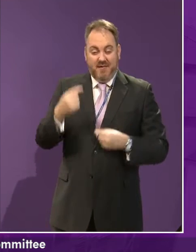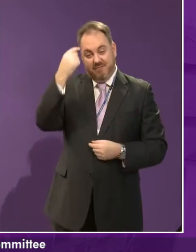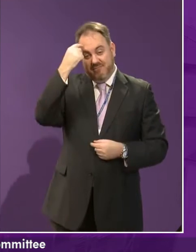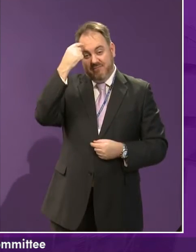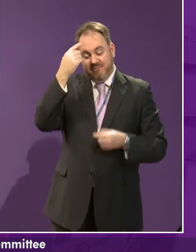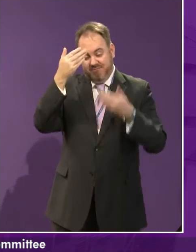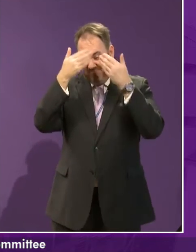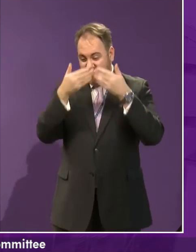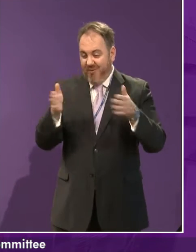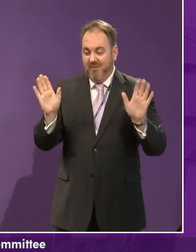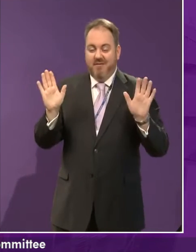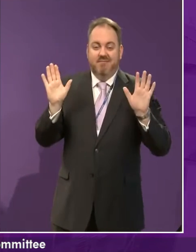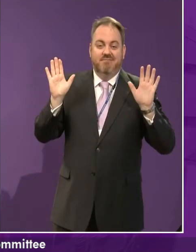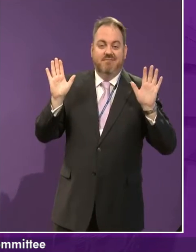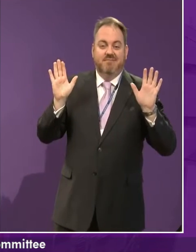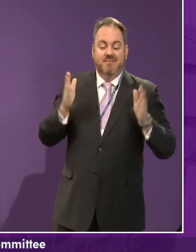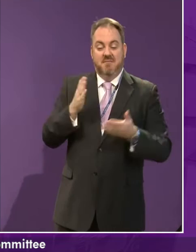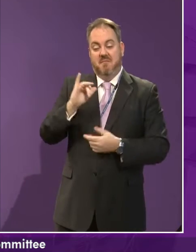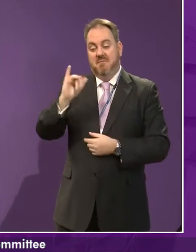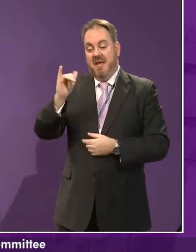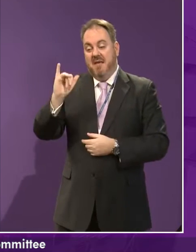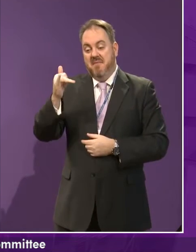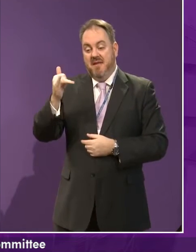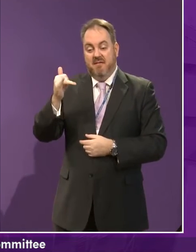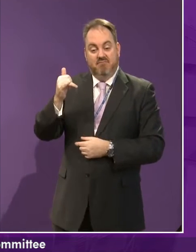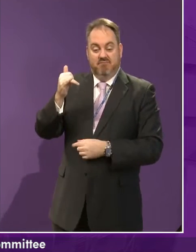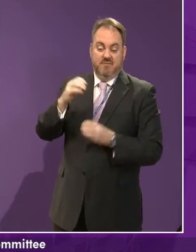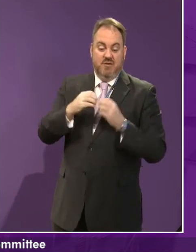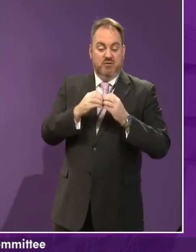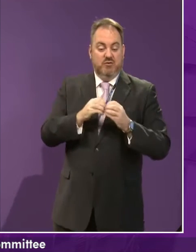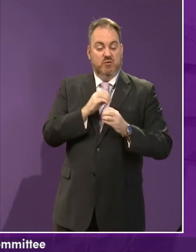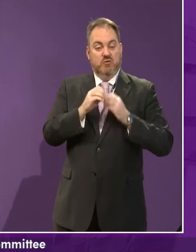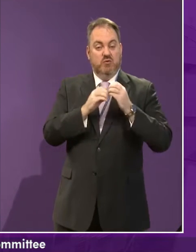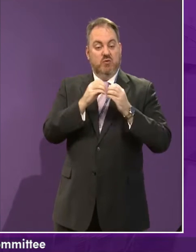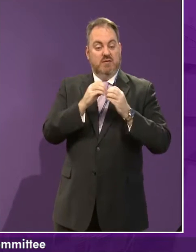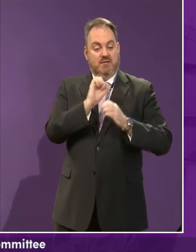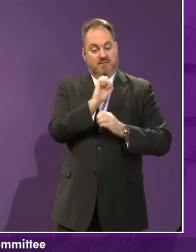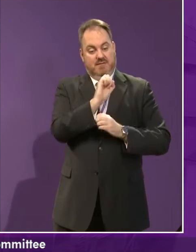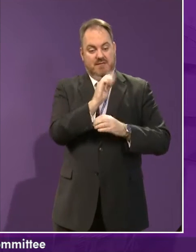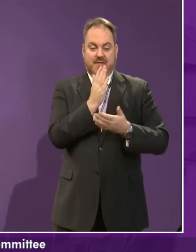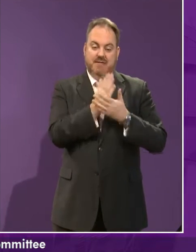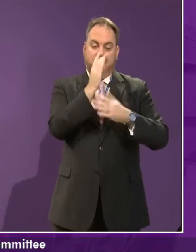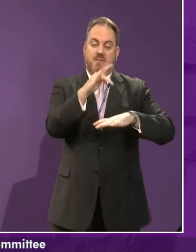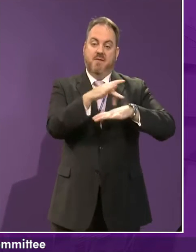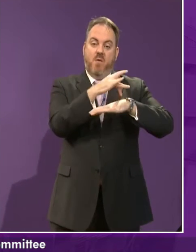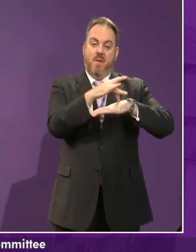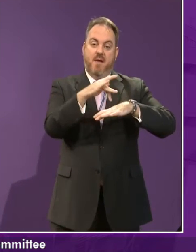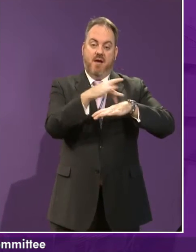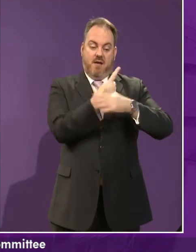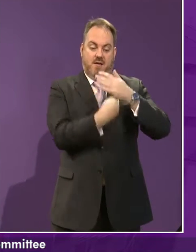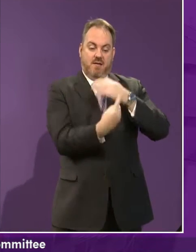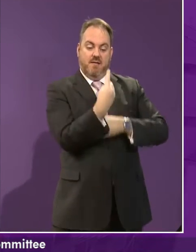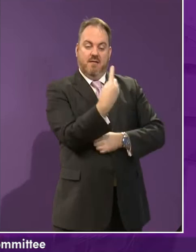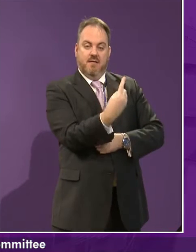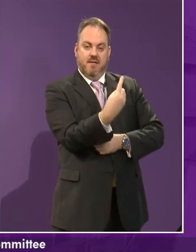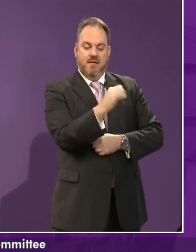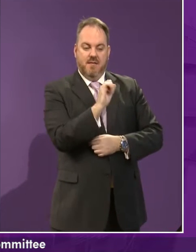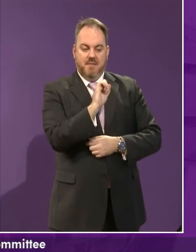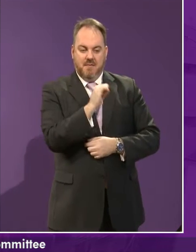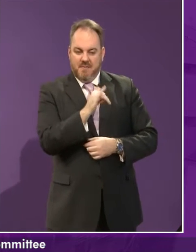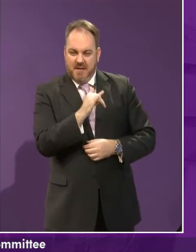other ways. If a student, for example, from the performing point of view, we have accepted recordings.